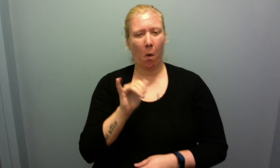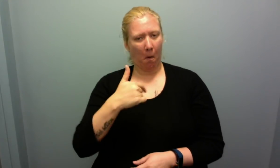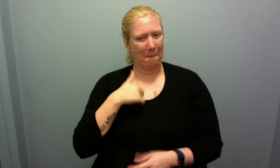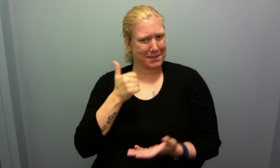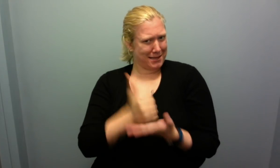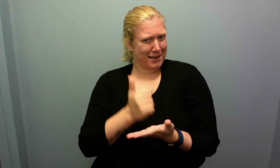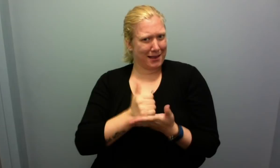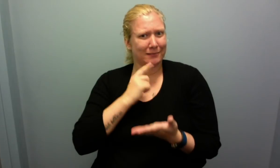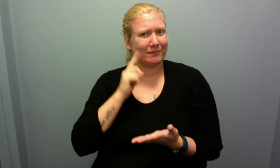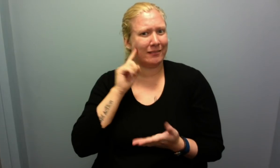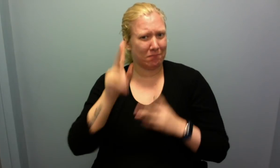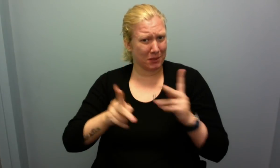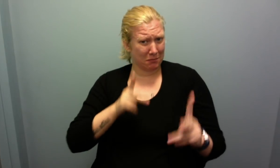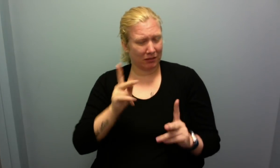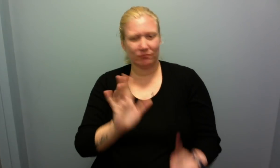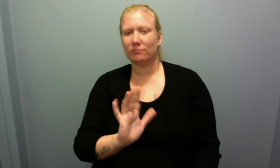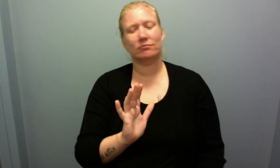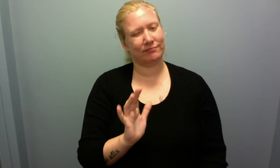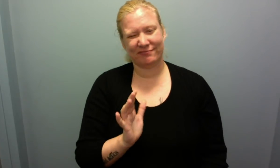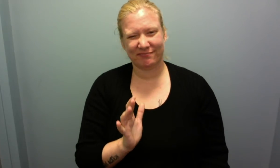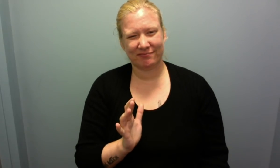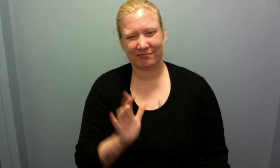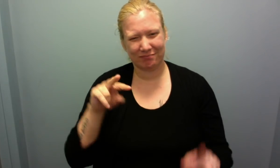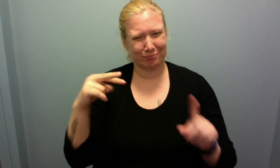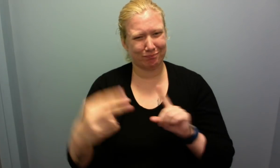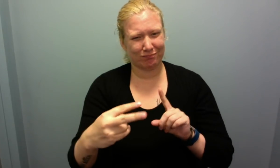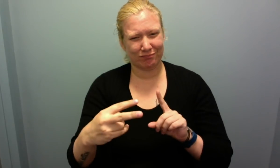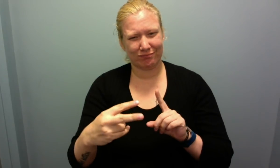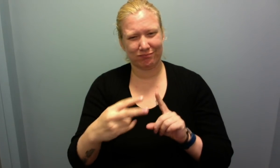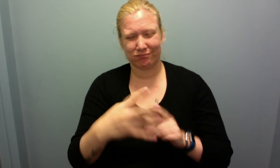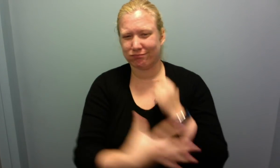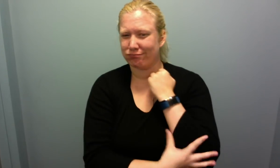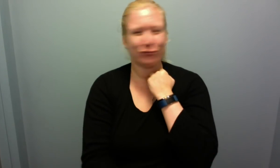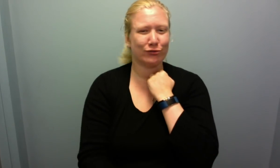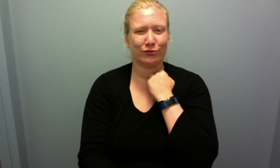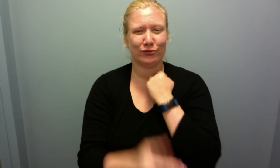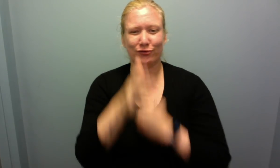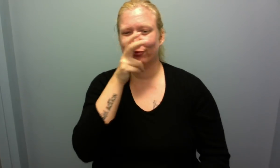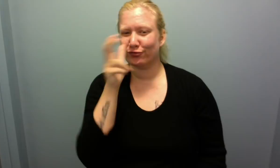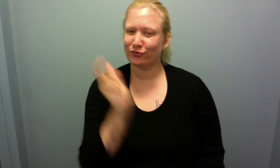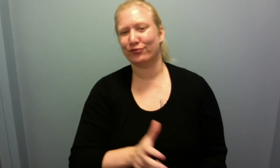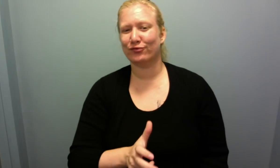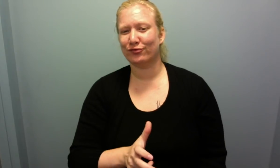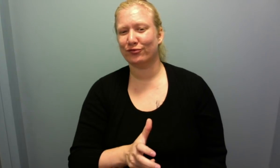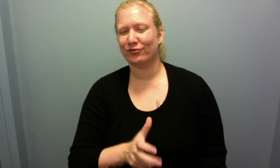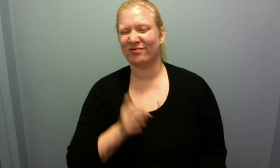out just fine. They don't need our help. And really, coming from that perspective as an interpreter, that you're there to help, is just